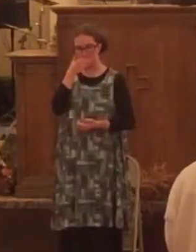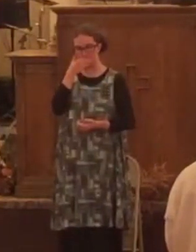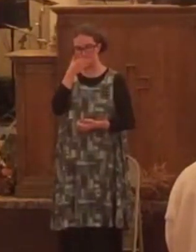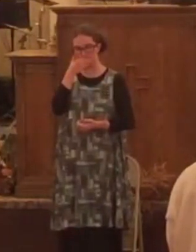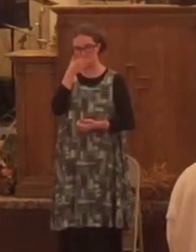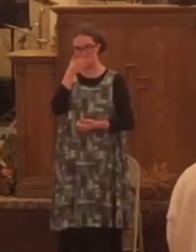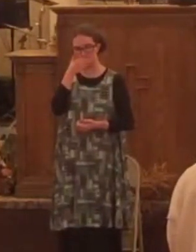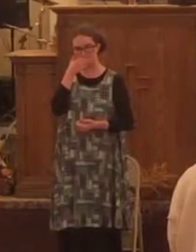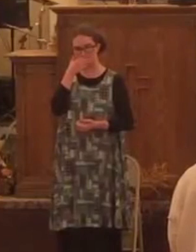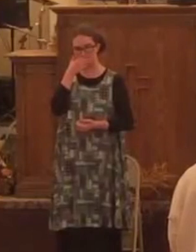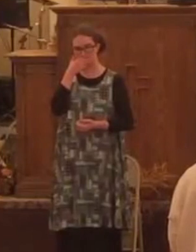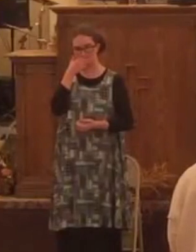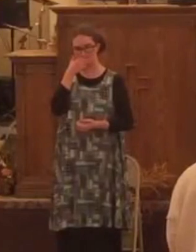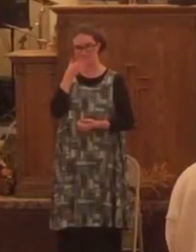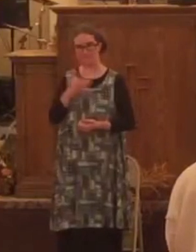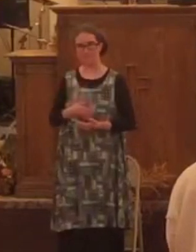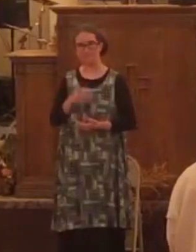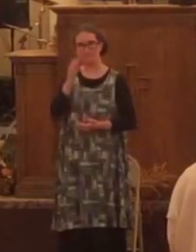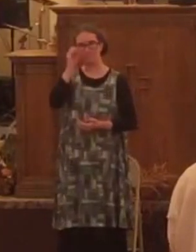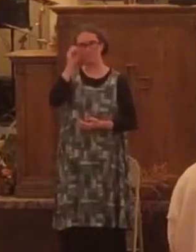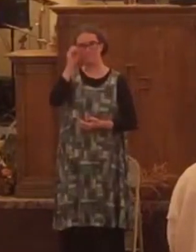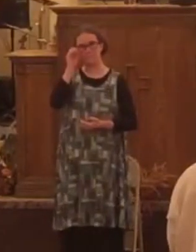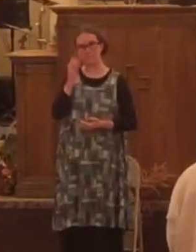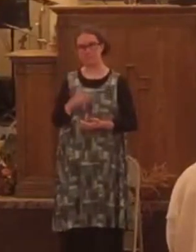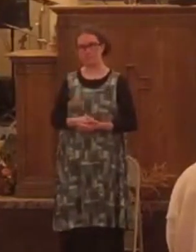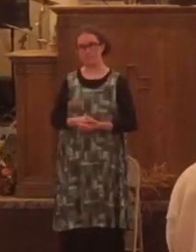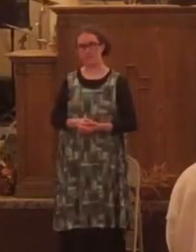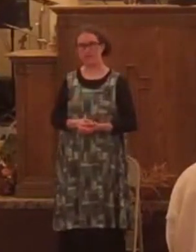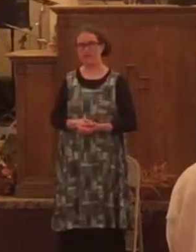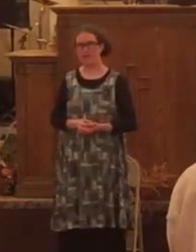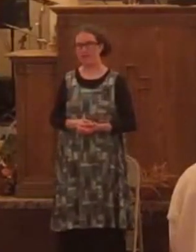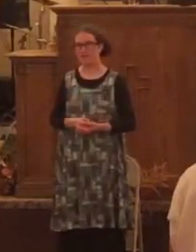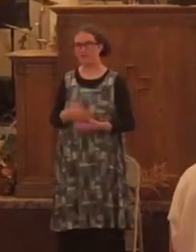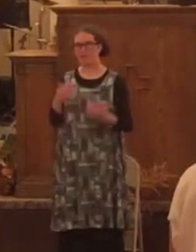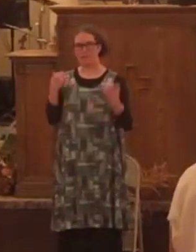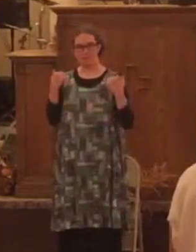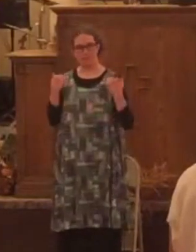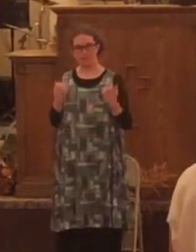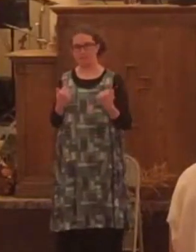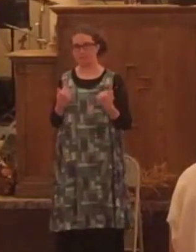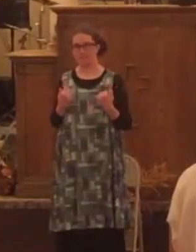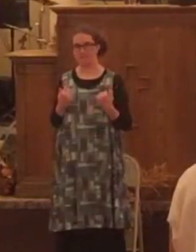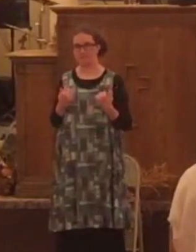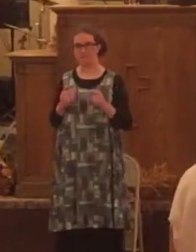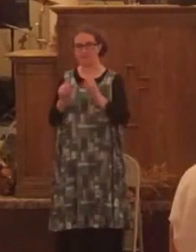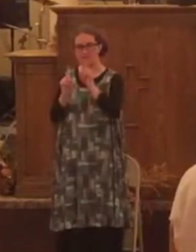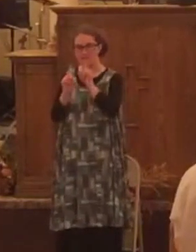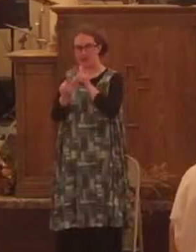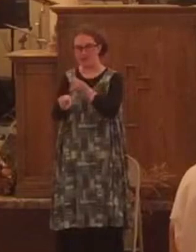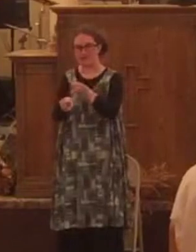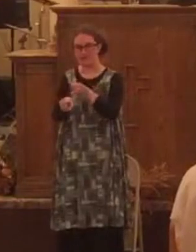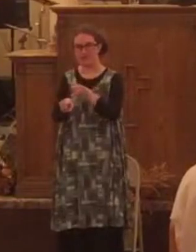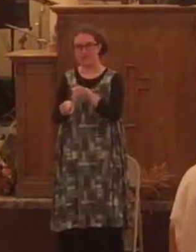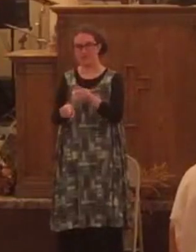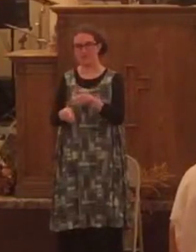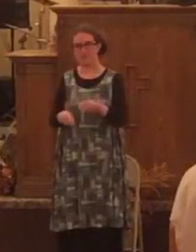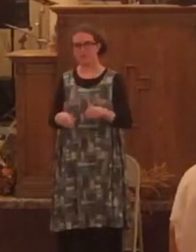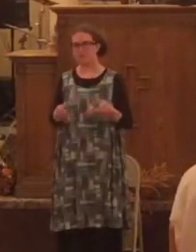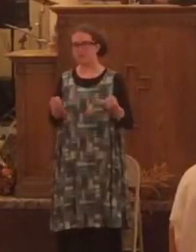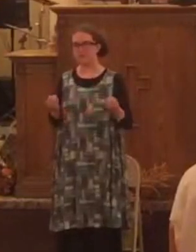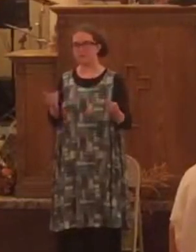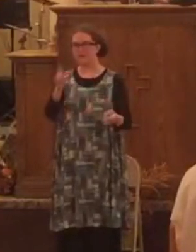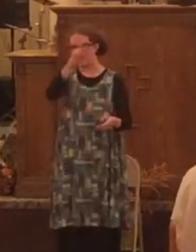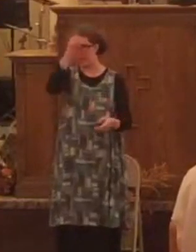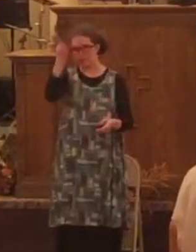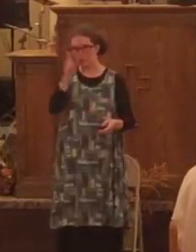He's a liar. Amen. He's a liar and the father of. I don't have the answer to a whole lot of